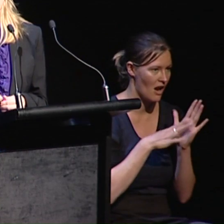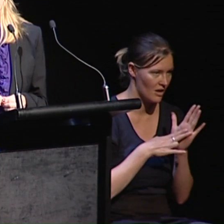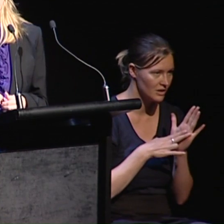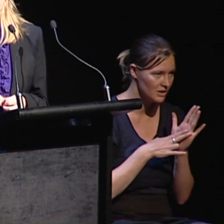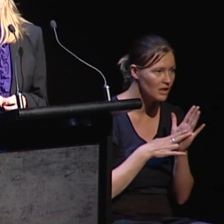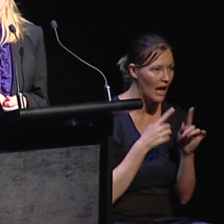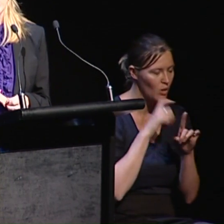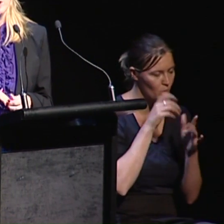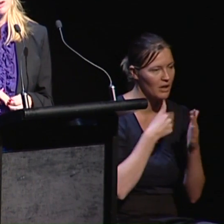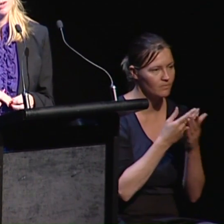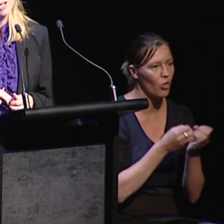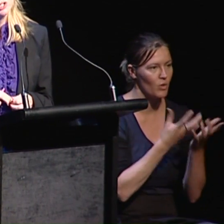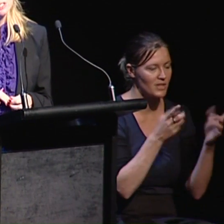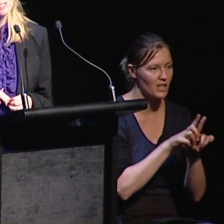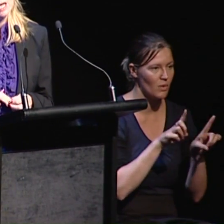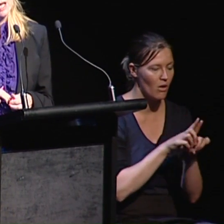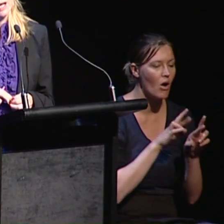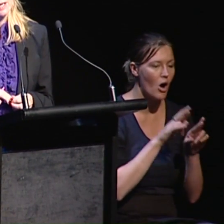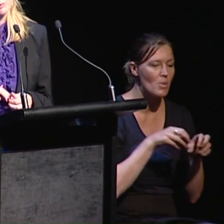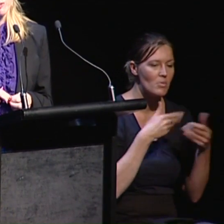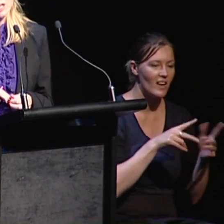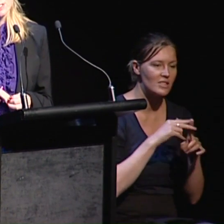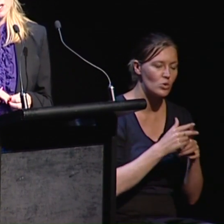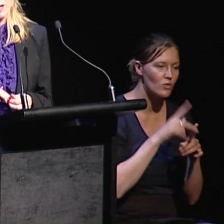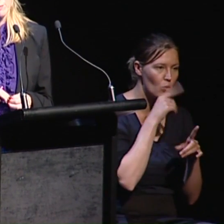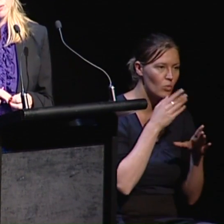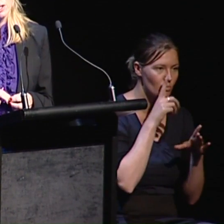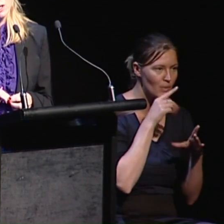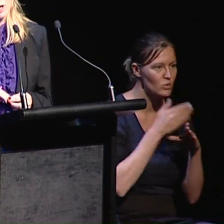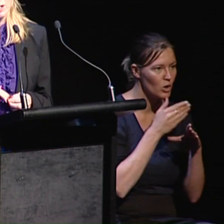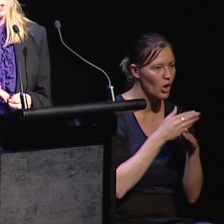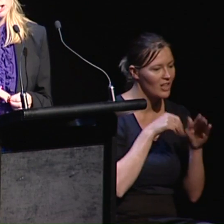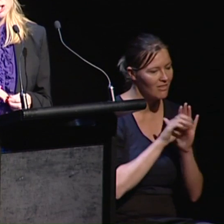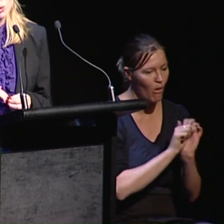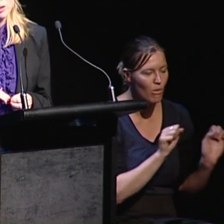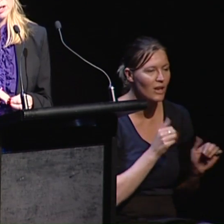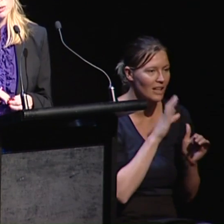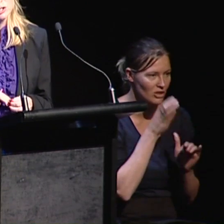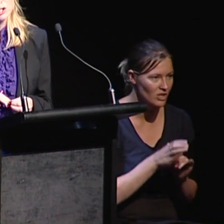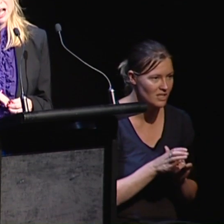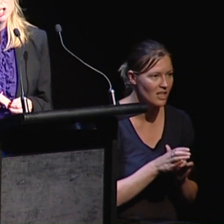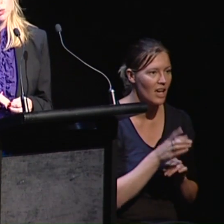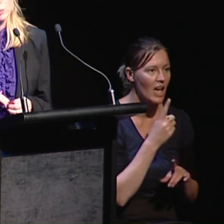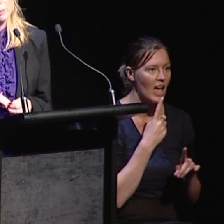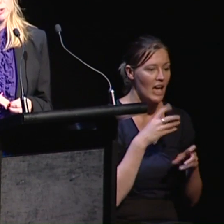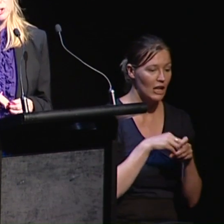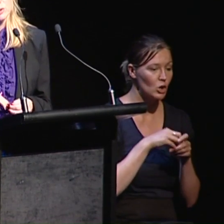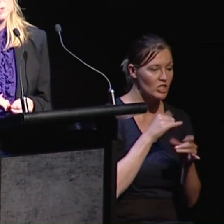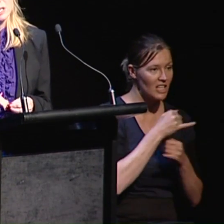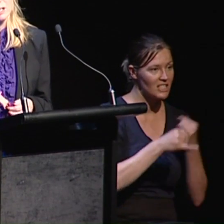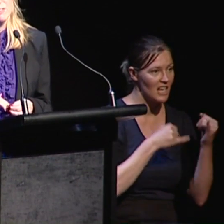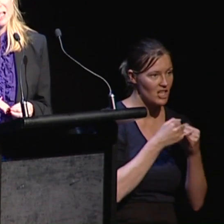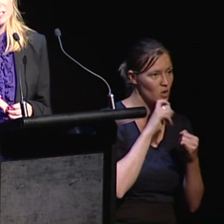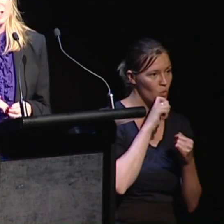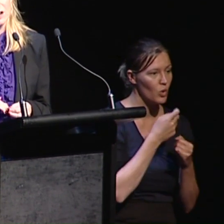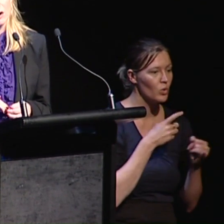provides a tool for people's work in their own countries. It provides clearly a tool that Inclusion International will be able to use